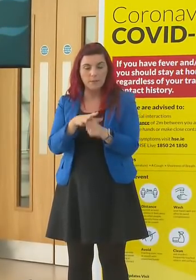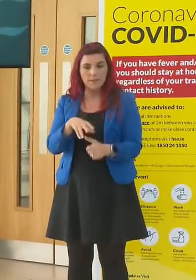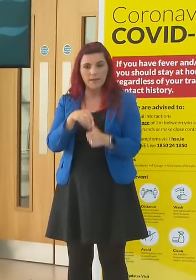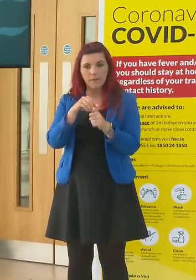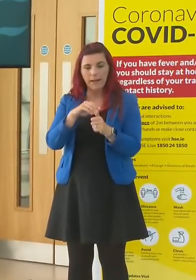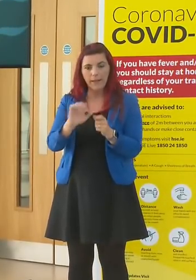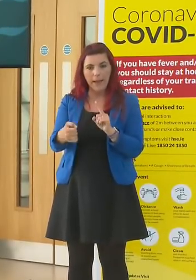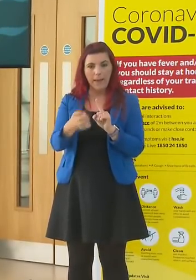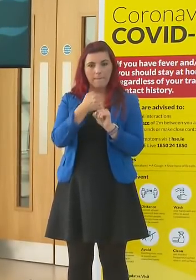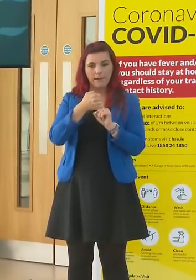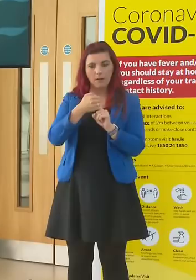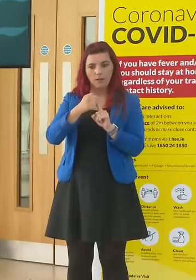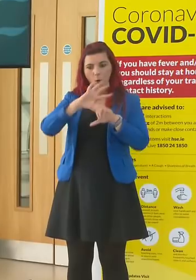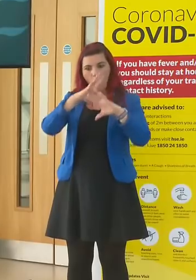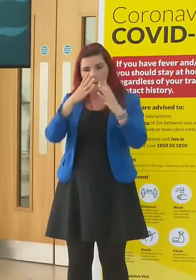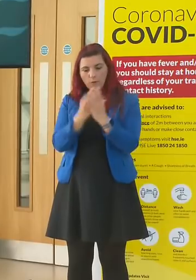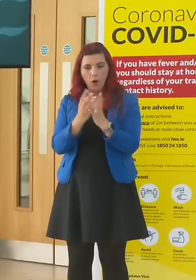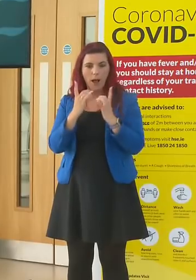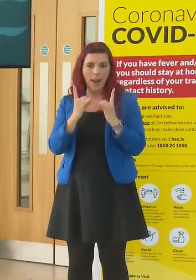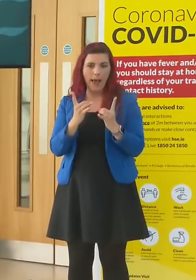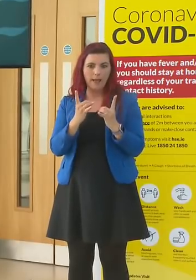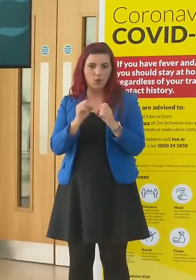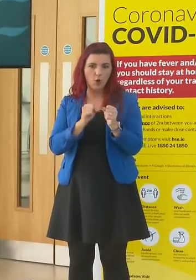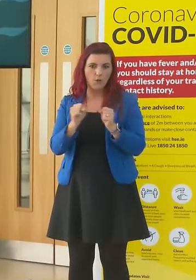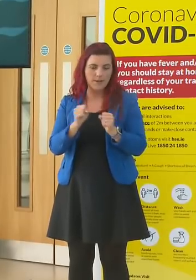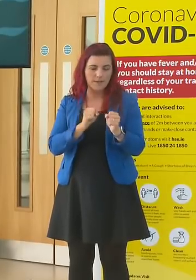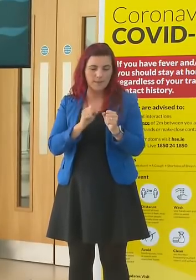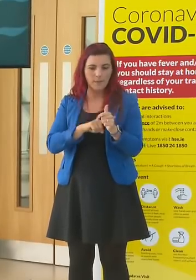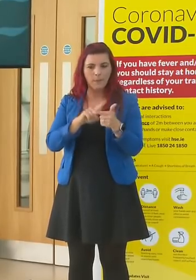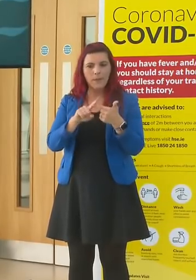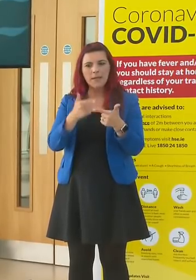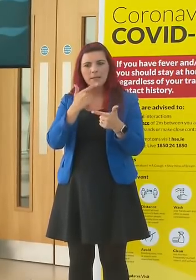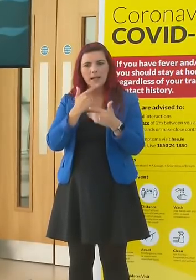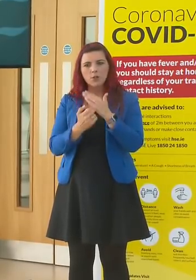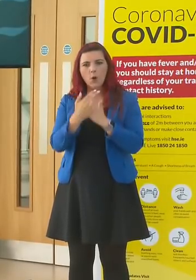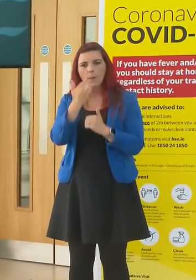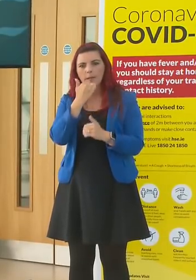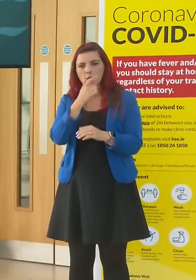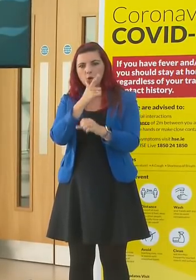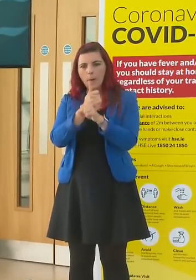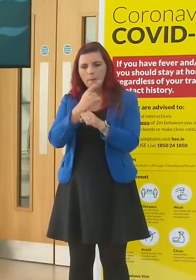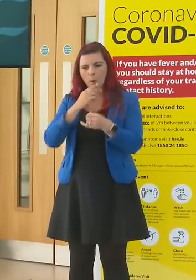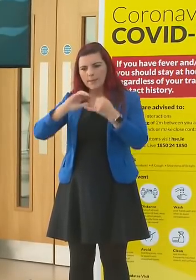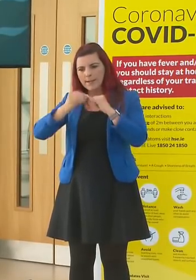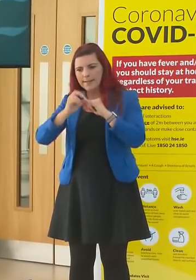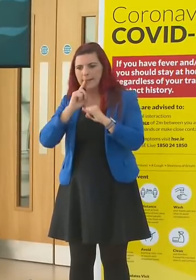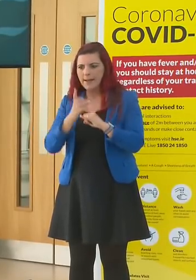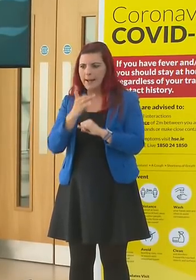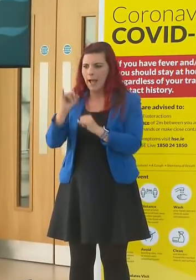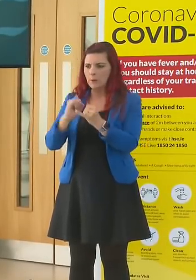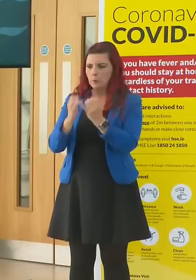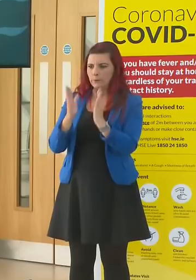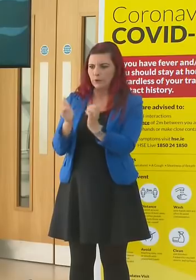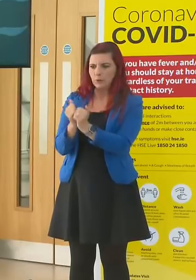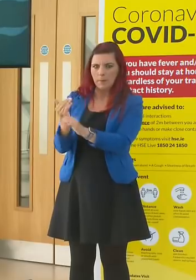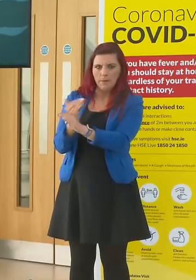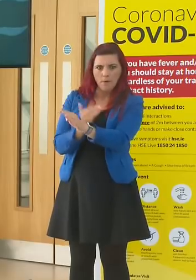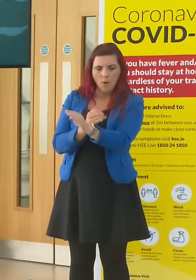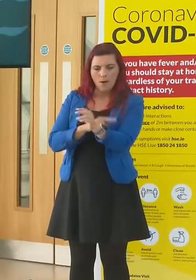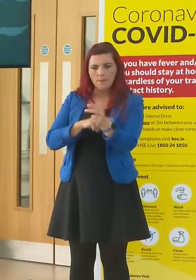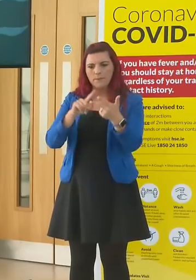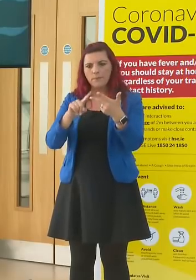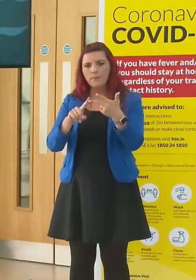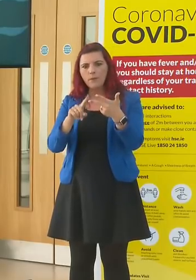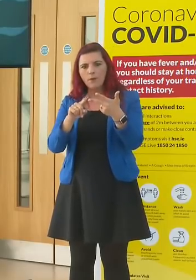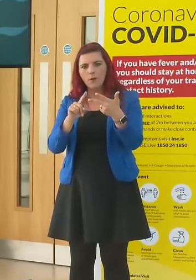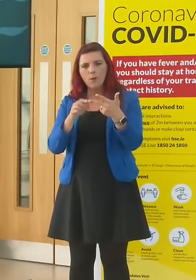our overall health system. Secondly, give you a brief update on testing and tracing performance measures. Thirdly, I want to talk